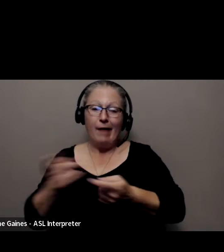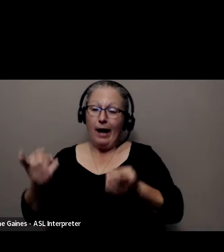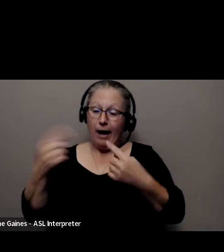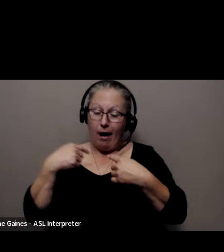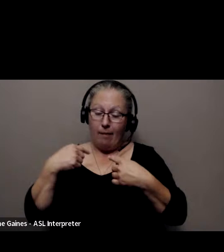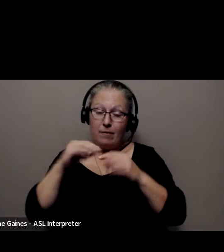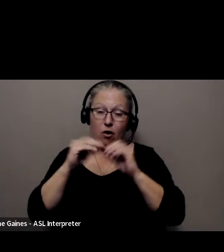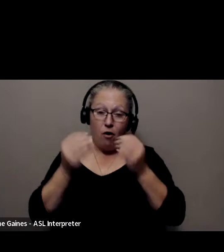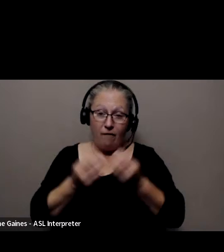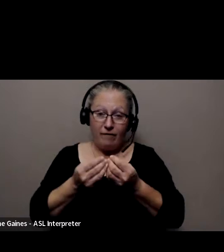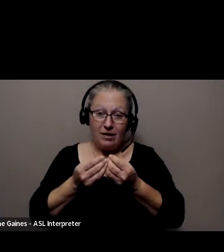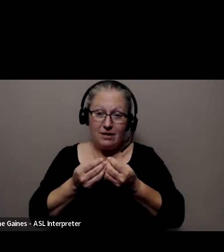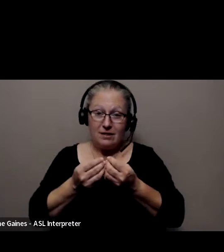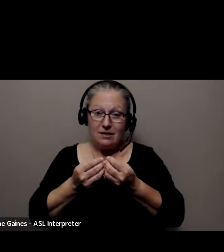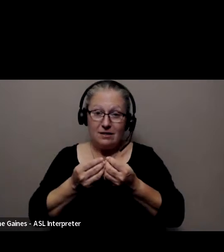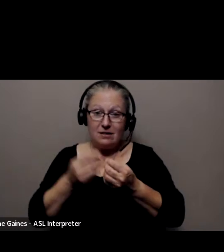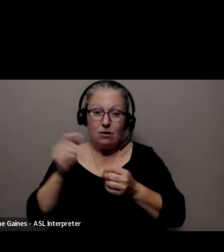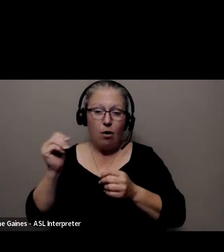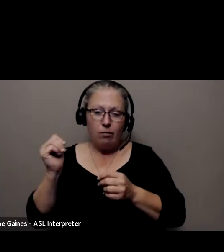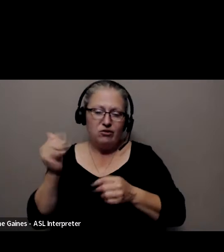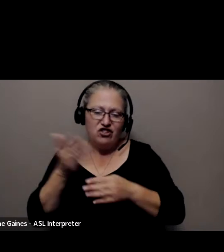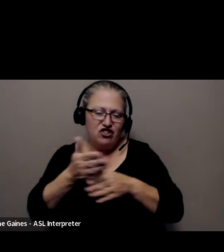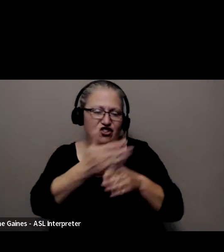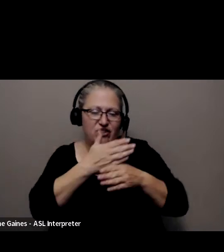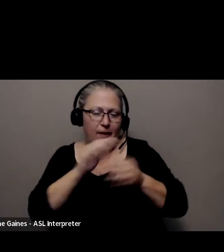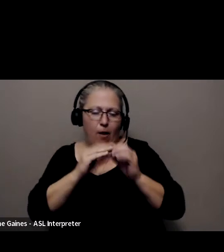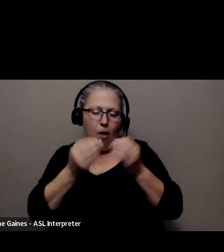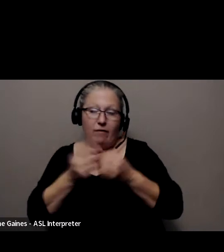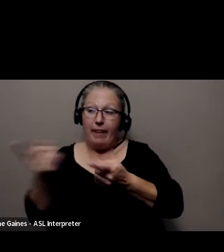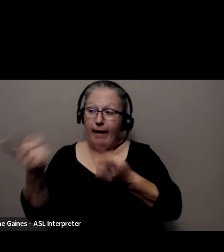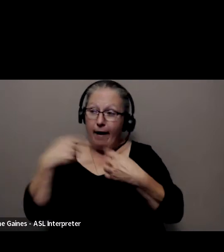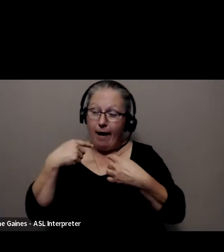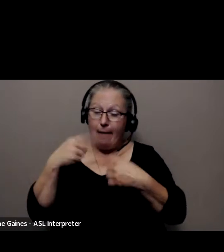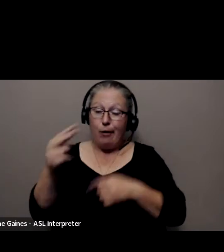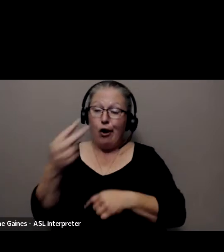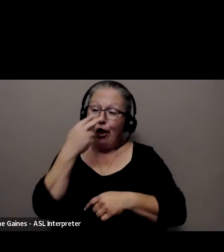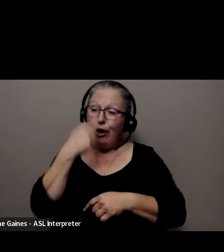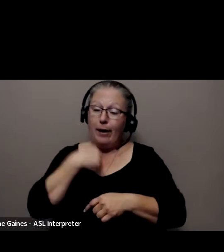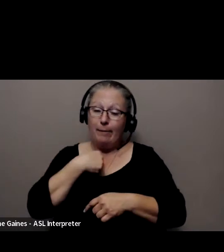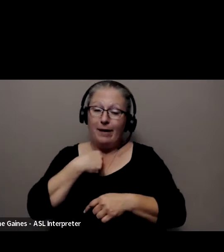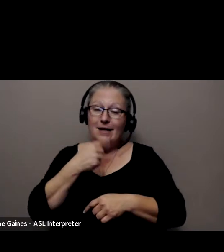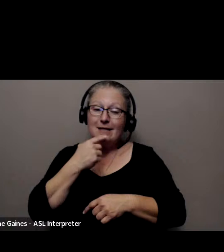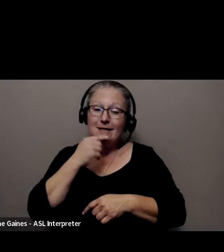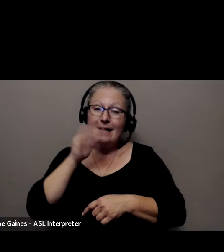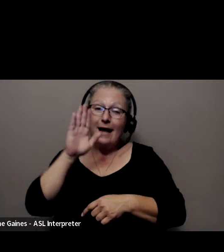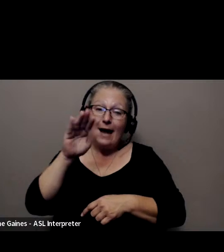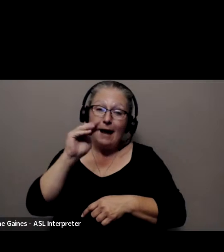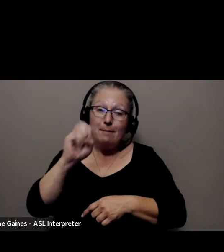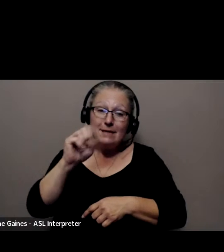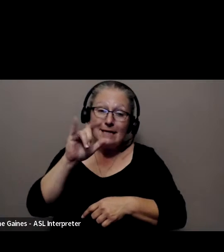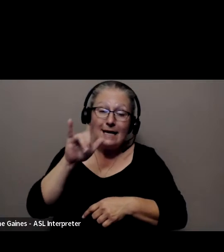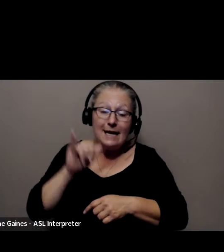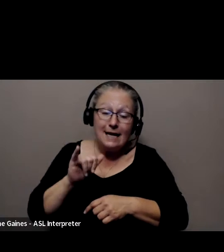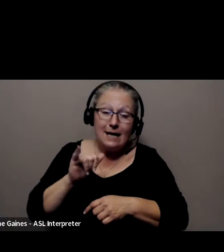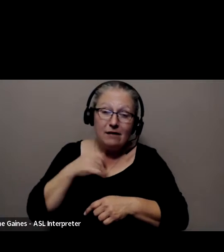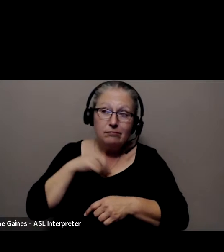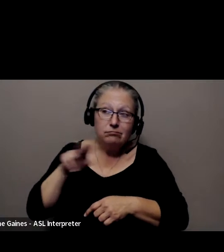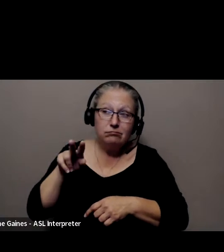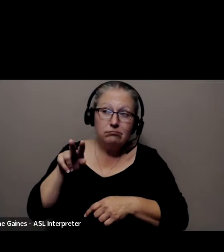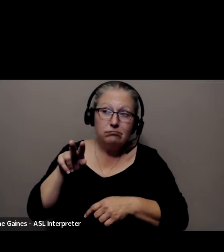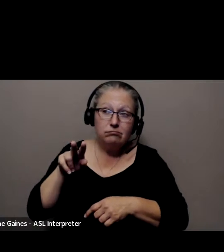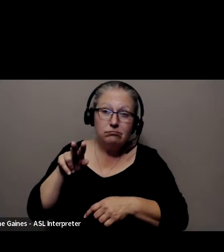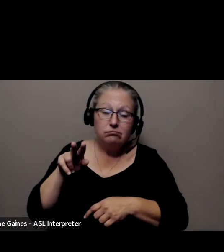in, they look at, we all share office. They come in and they look at me and they're like, Miss Lily. And I'll be like,